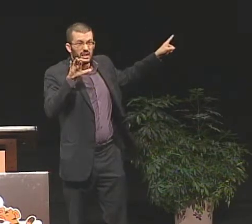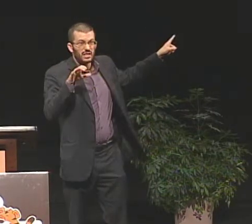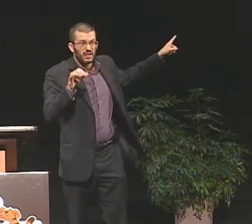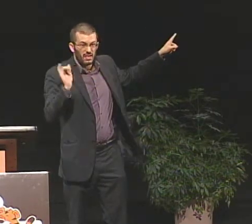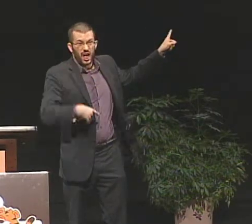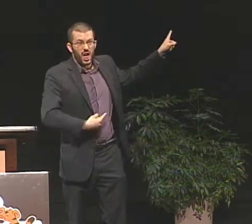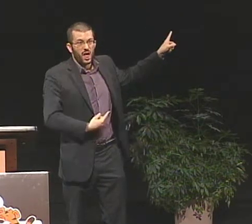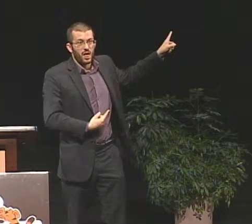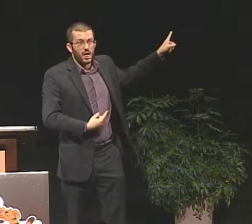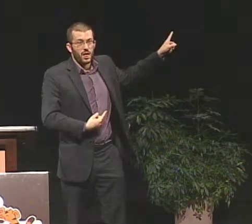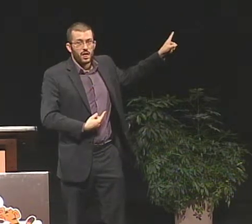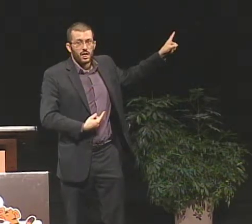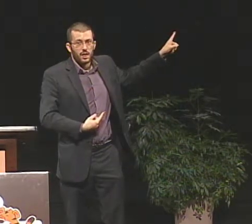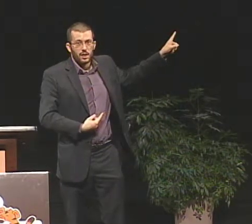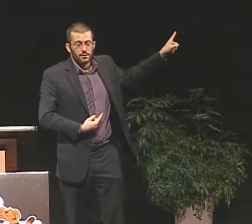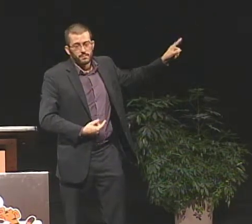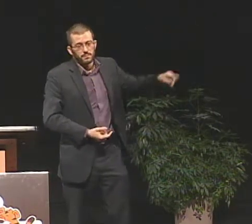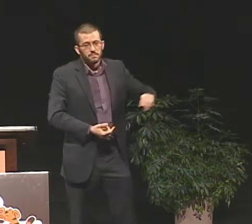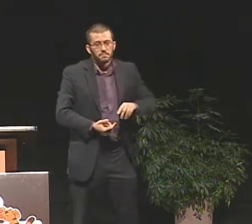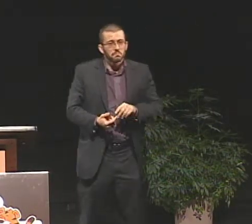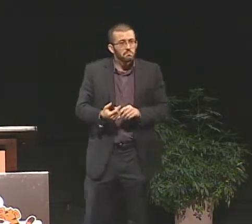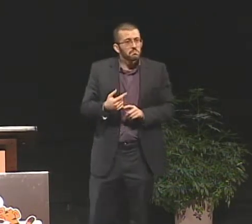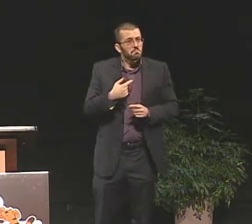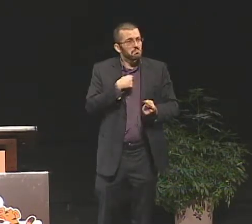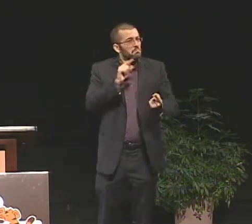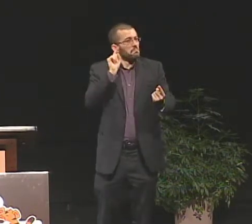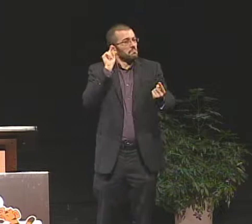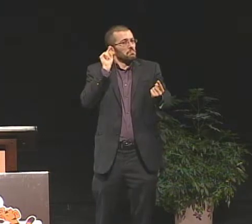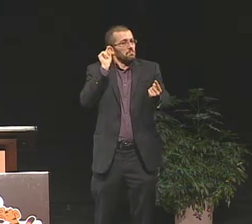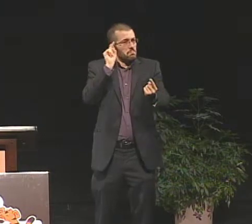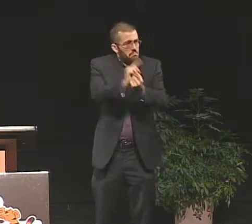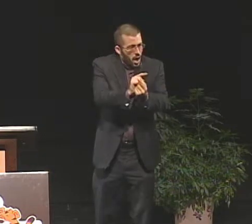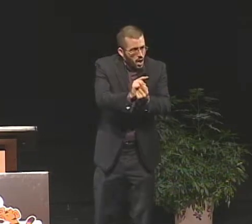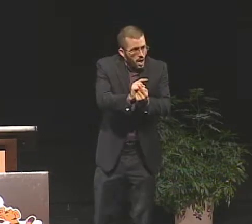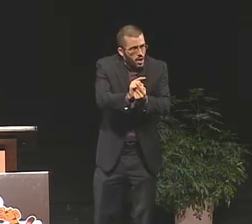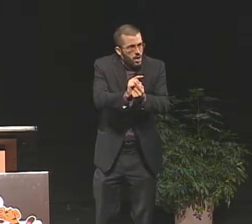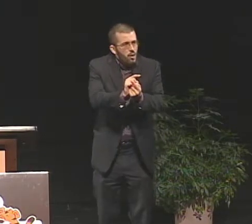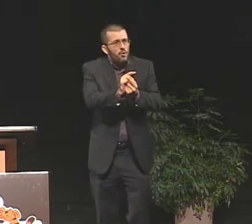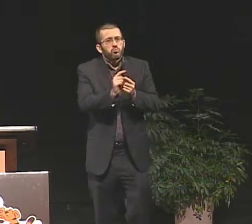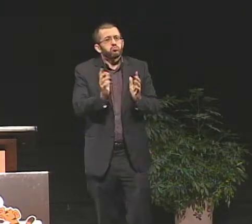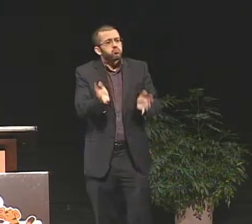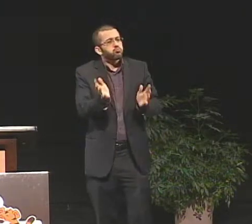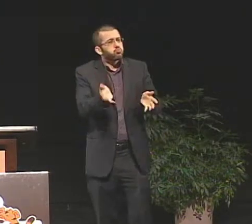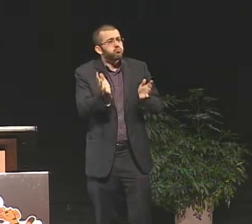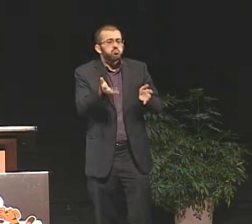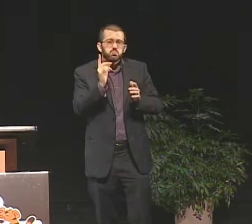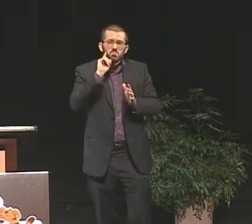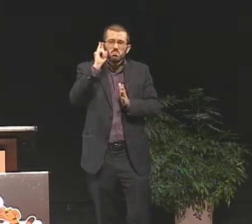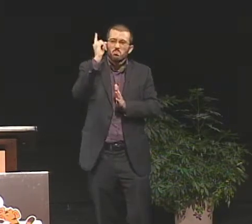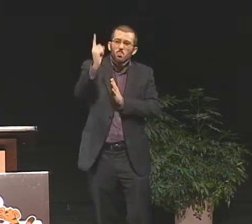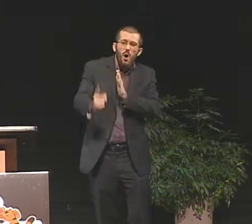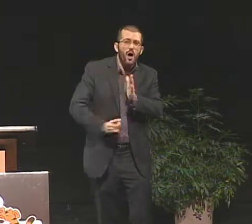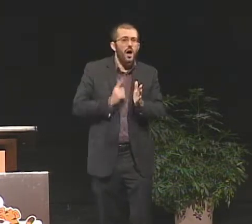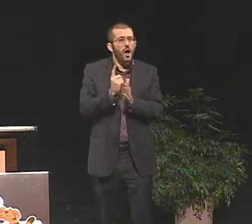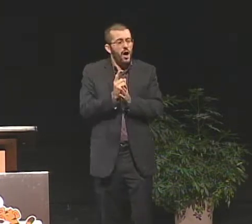That's the clinic you see on the slide. We met this man and had, a